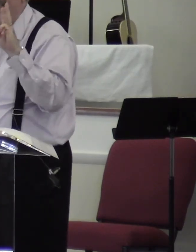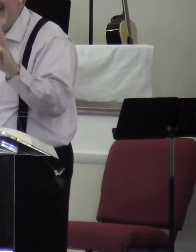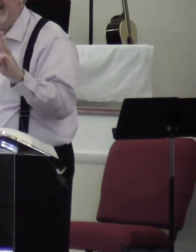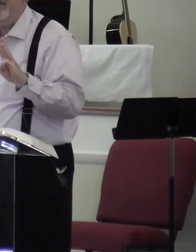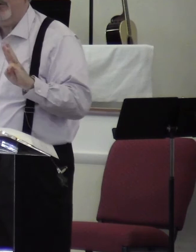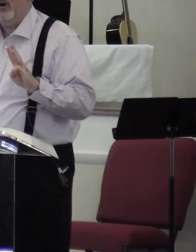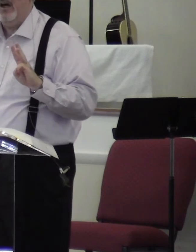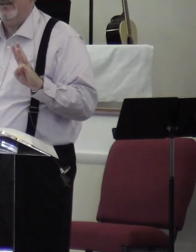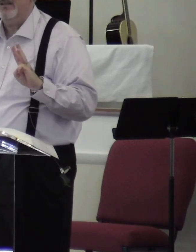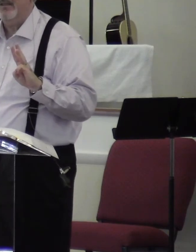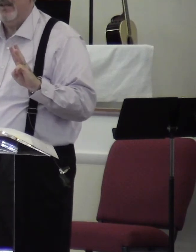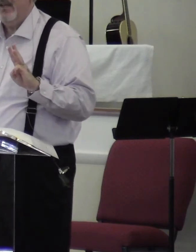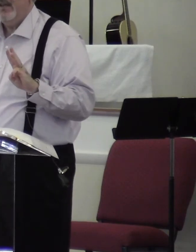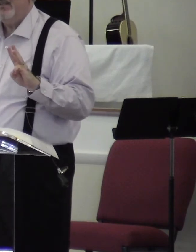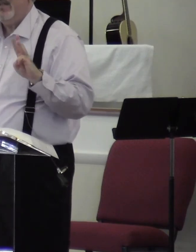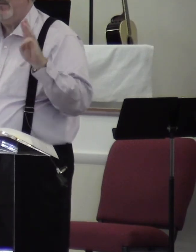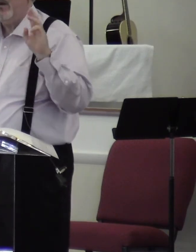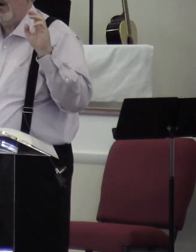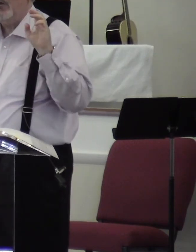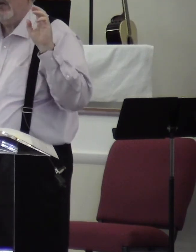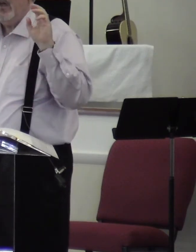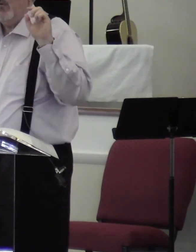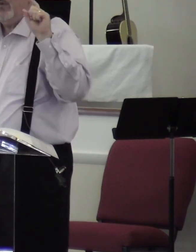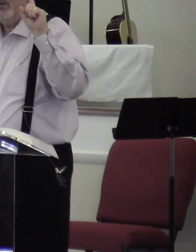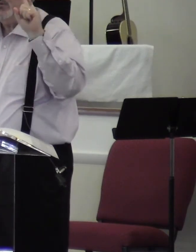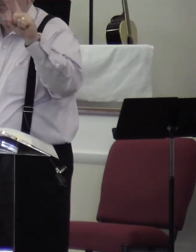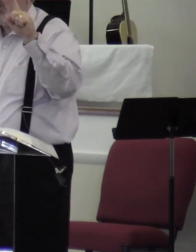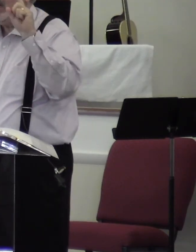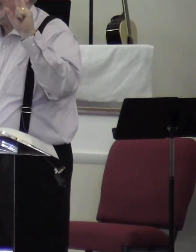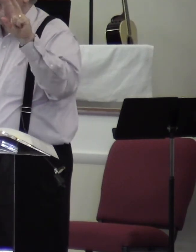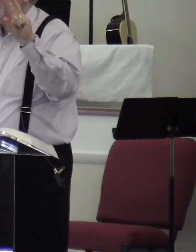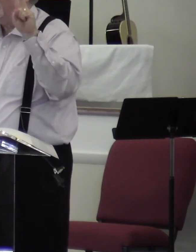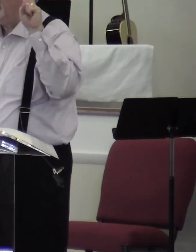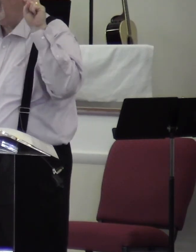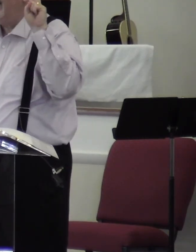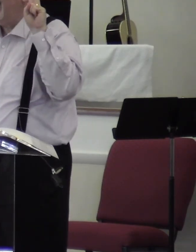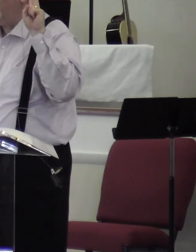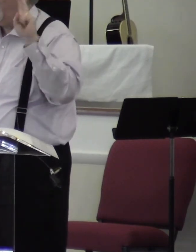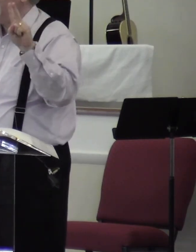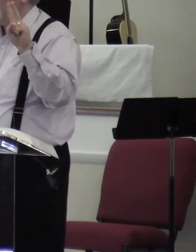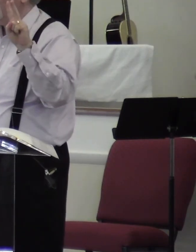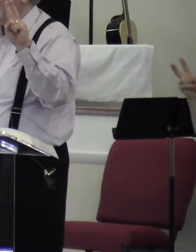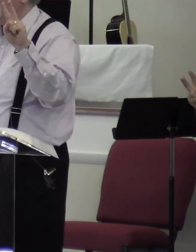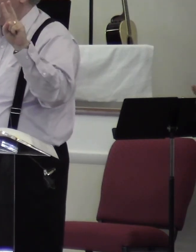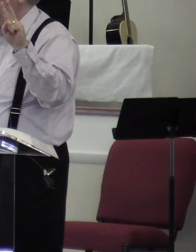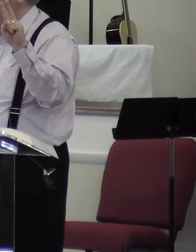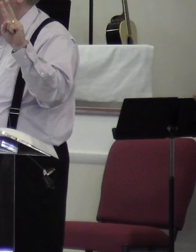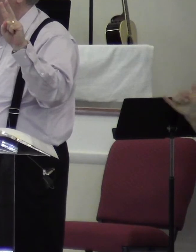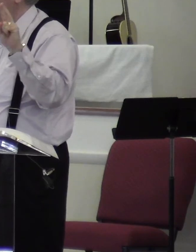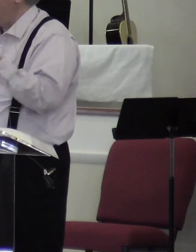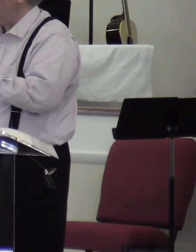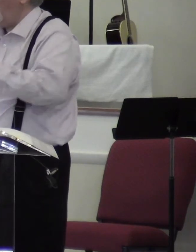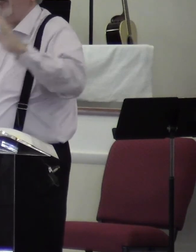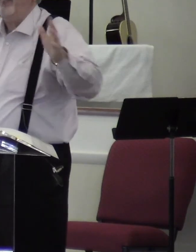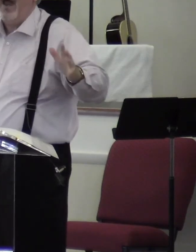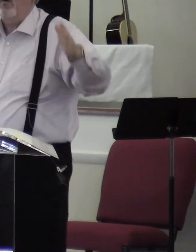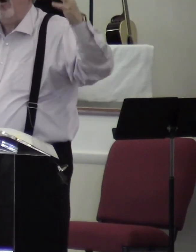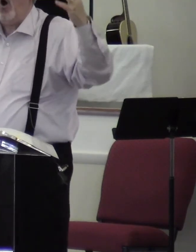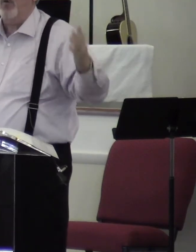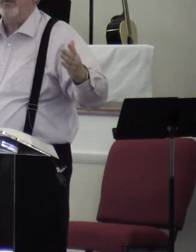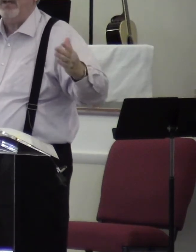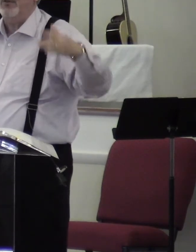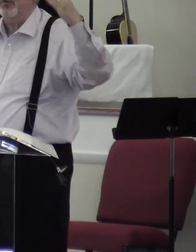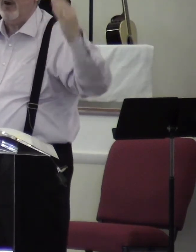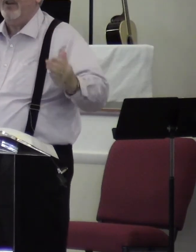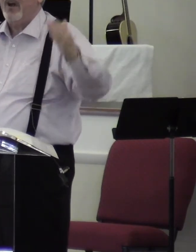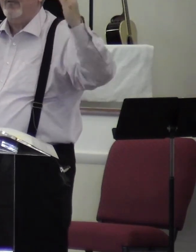has intended for us. You see, because with just one and two, we're like that race car at Daytona 500. It has all the power,